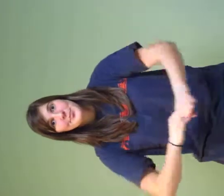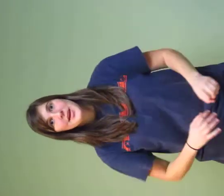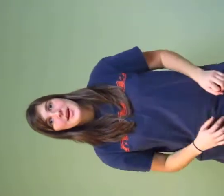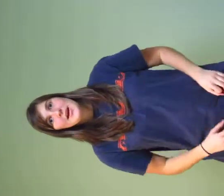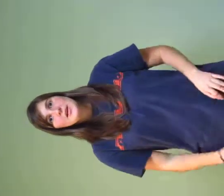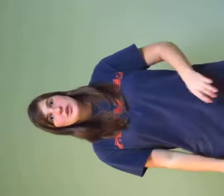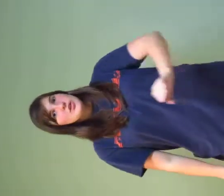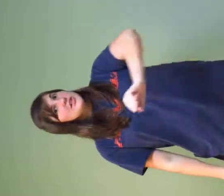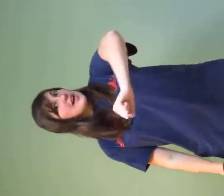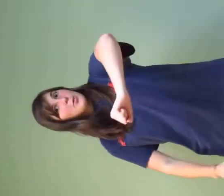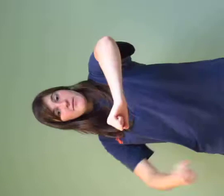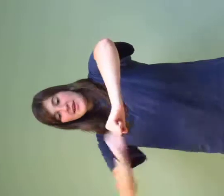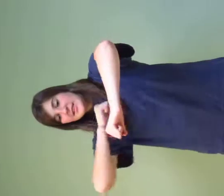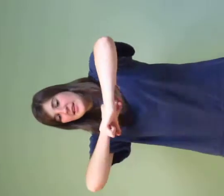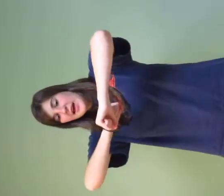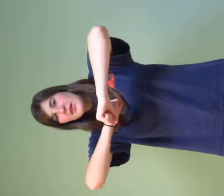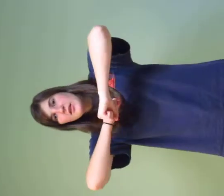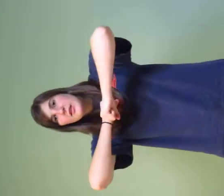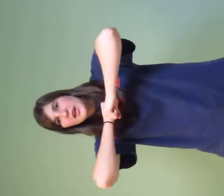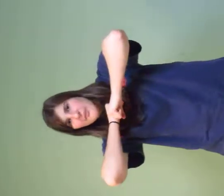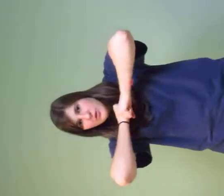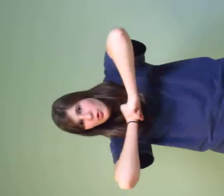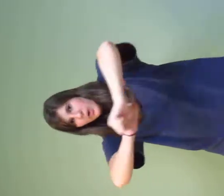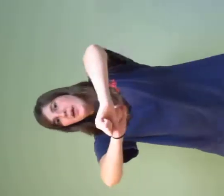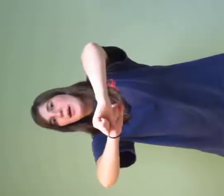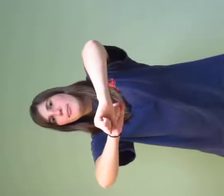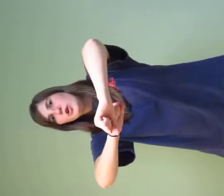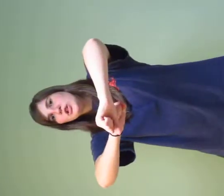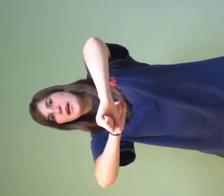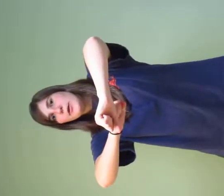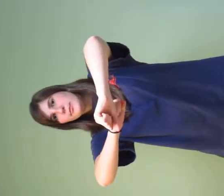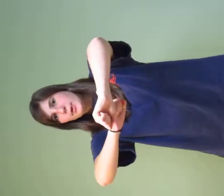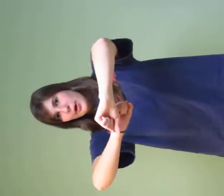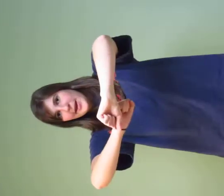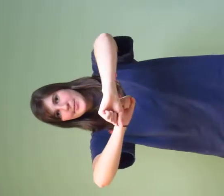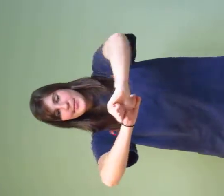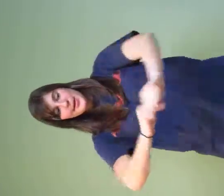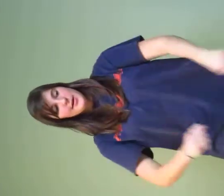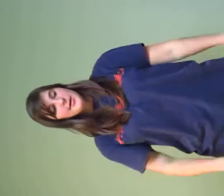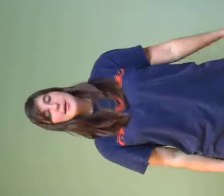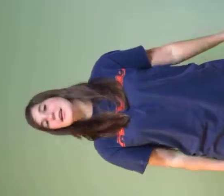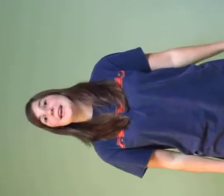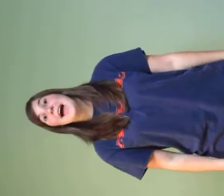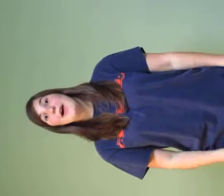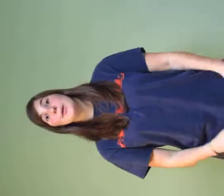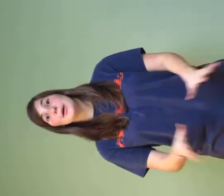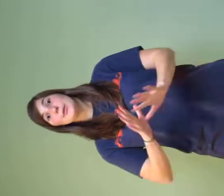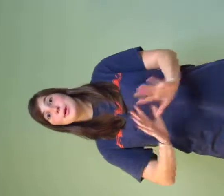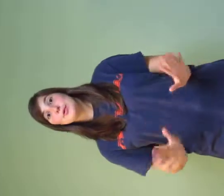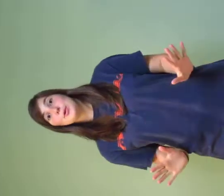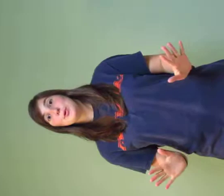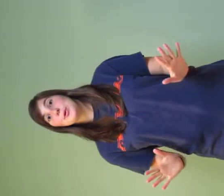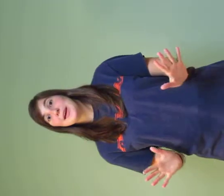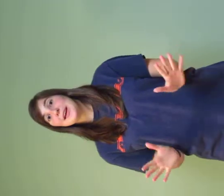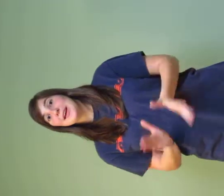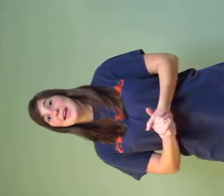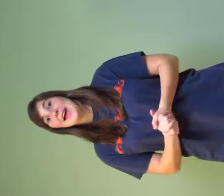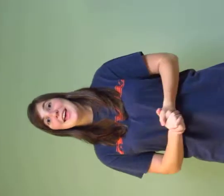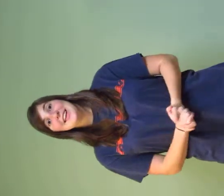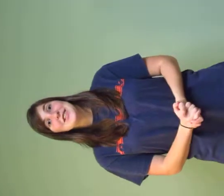So you just take one fist and the other, like you have your sword, and push it out. Okay? Now I'm going to run through it real quick and let you